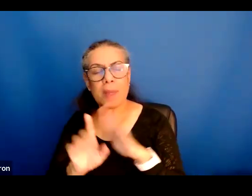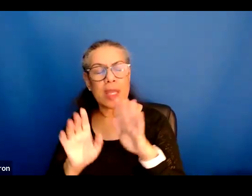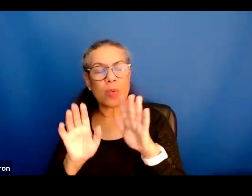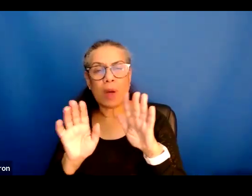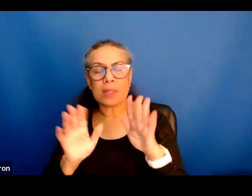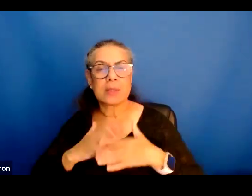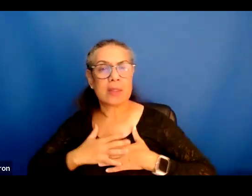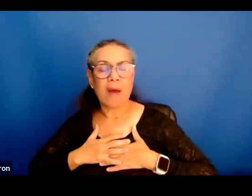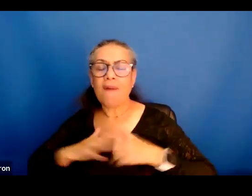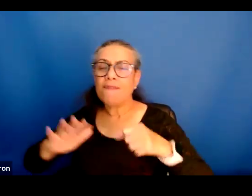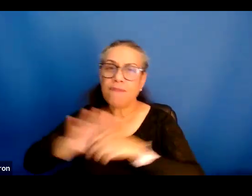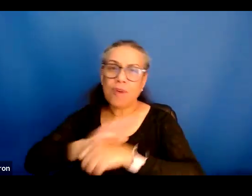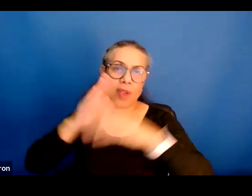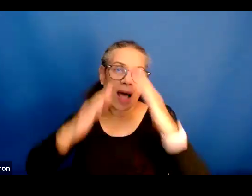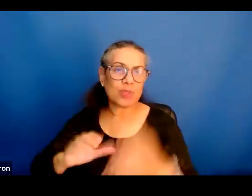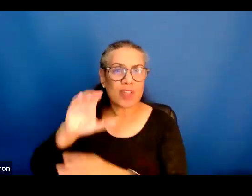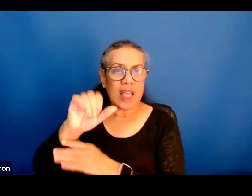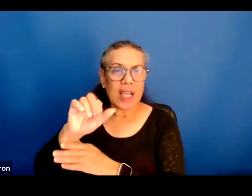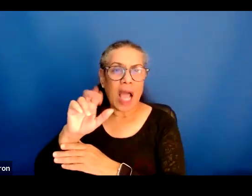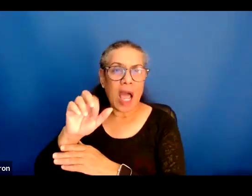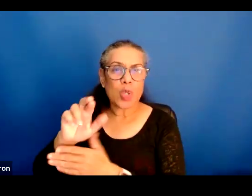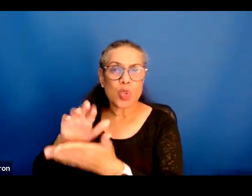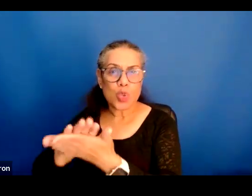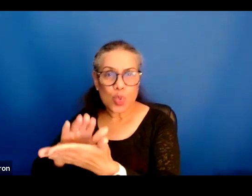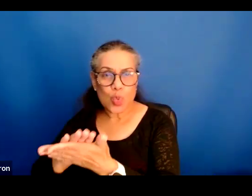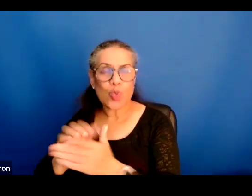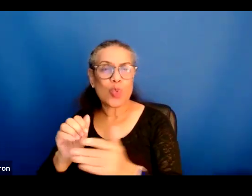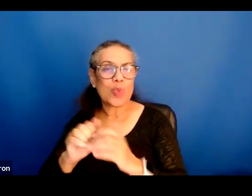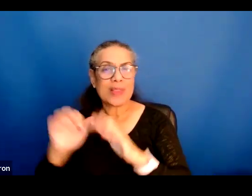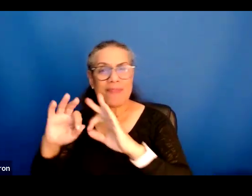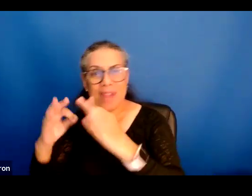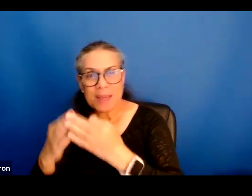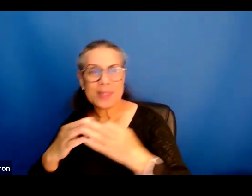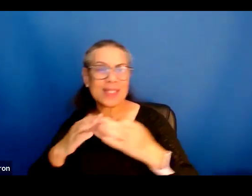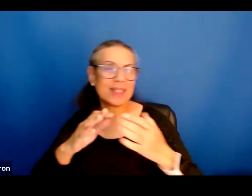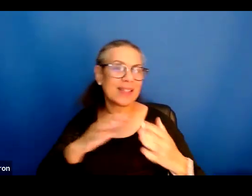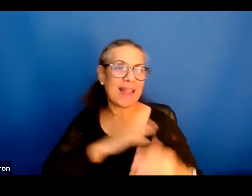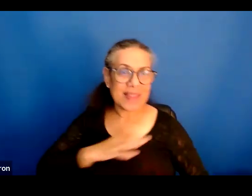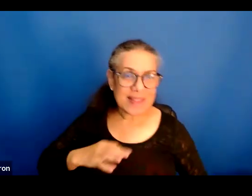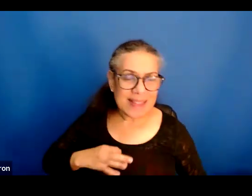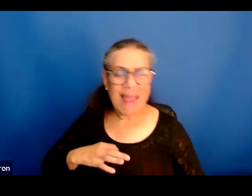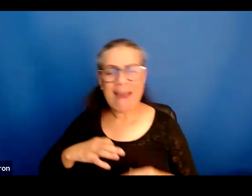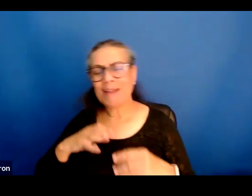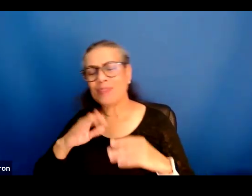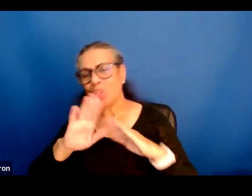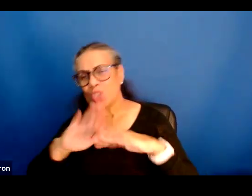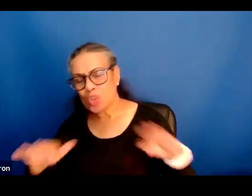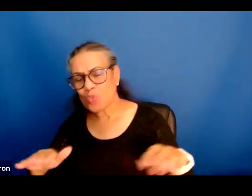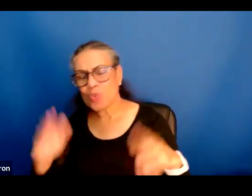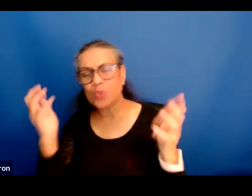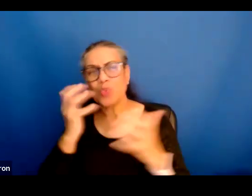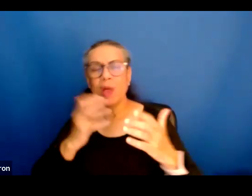packed house of the Carter School families and parents, and the staff as well. So a